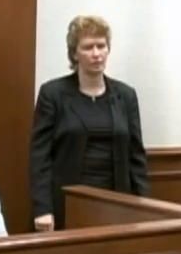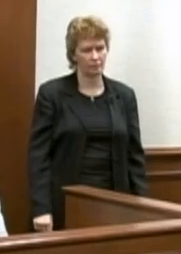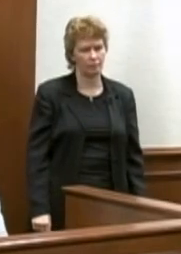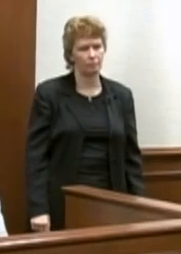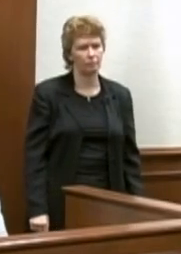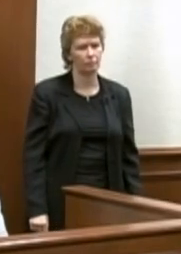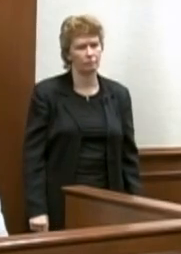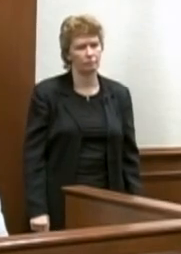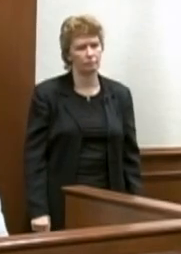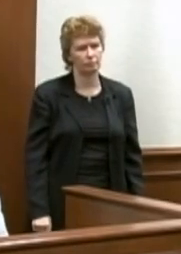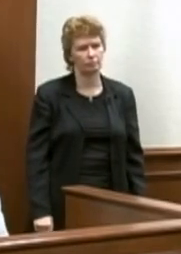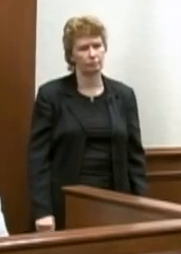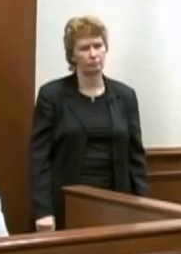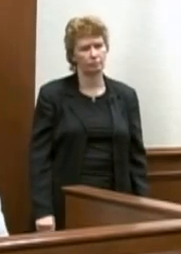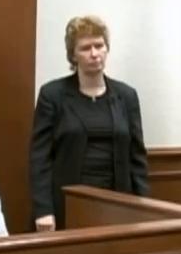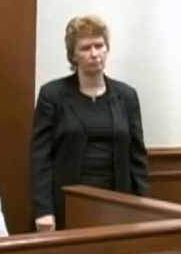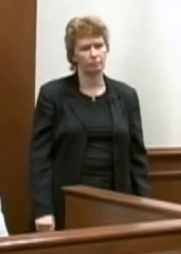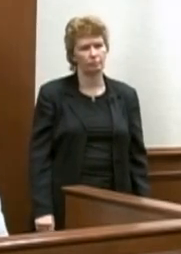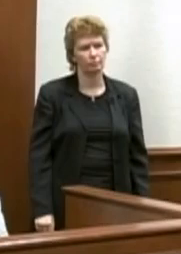Yes.